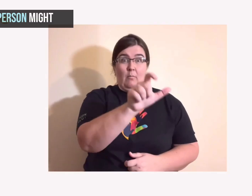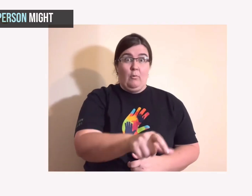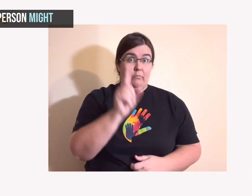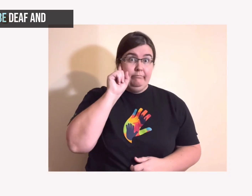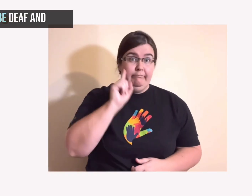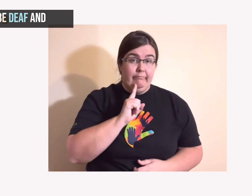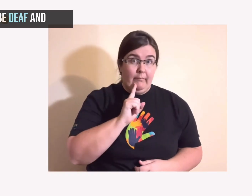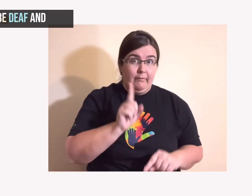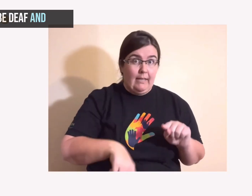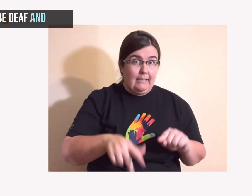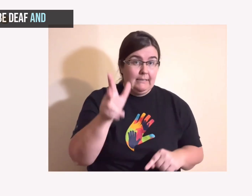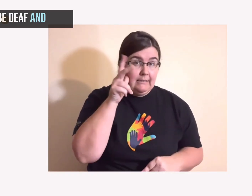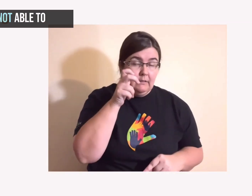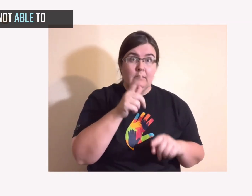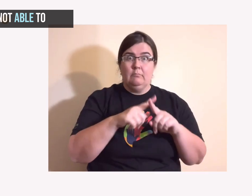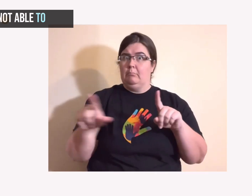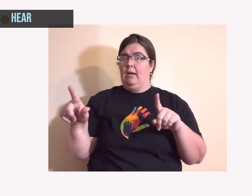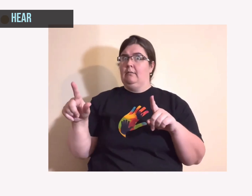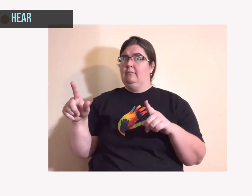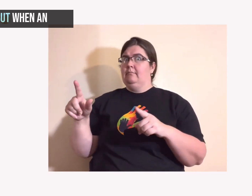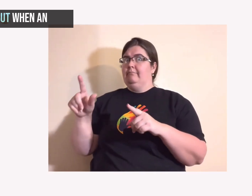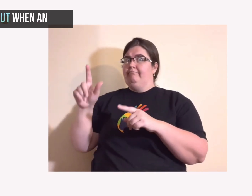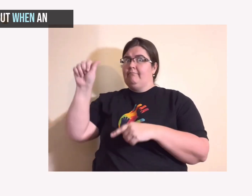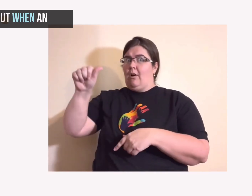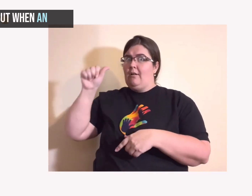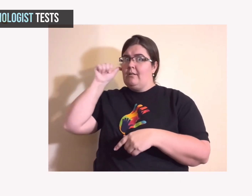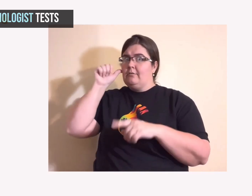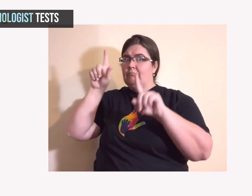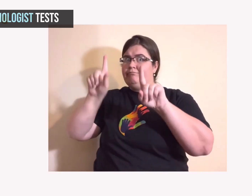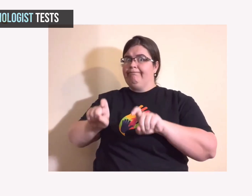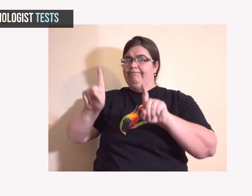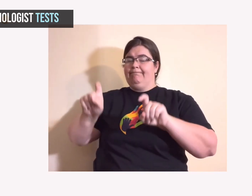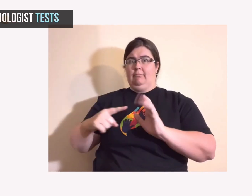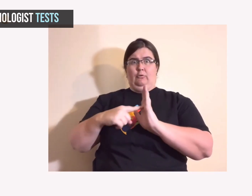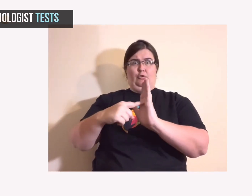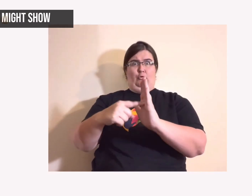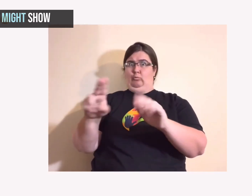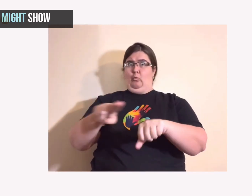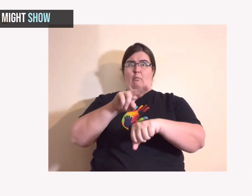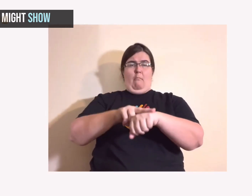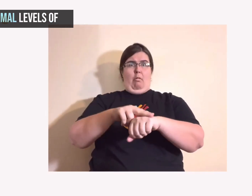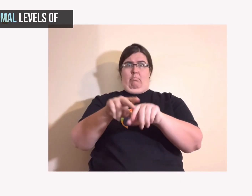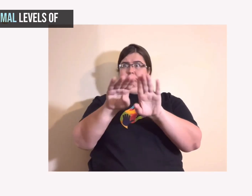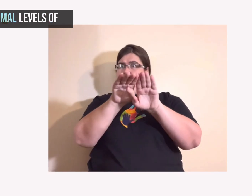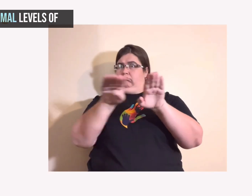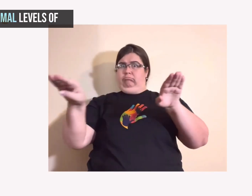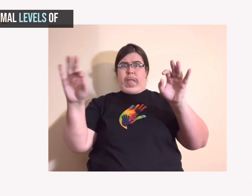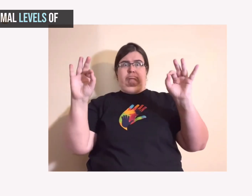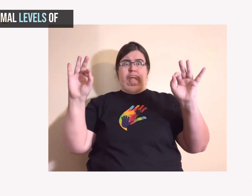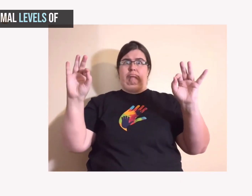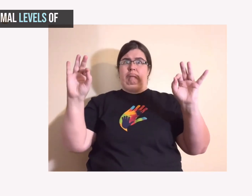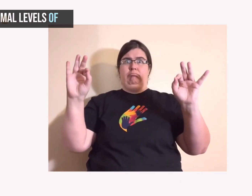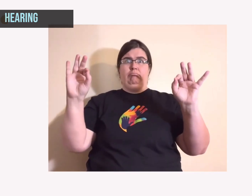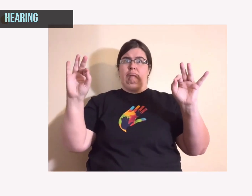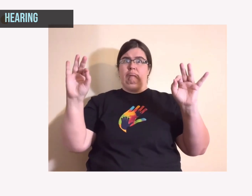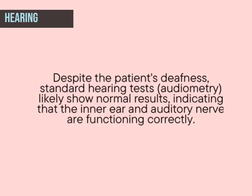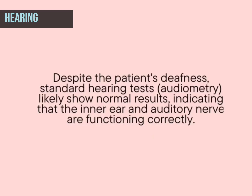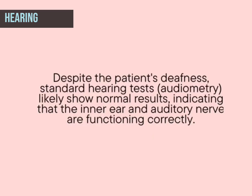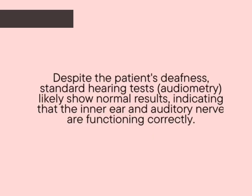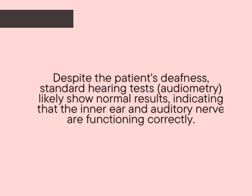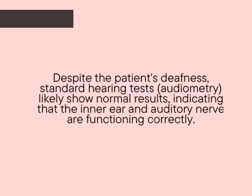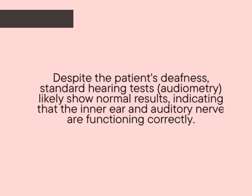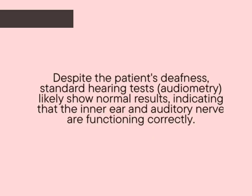A person might be deaf and not able to hear, but when an audiologist tests, it might show normal levels of